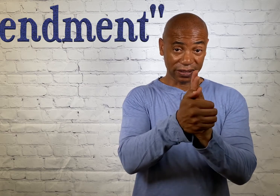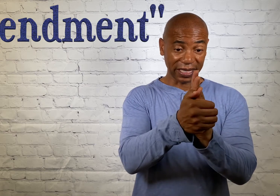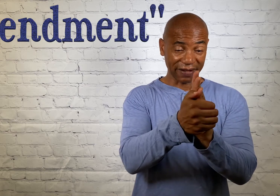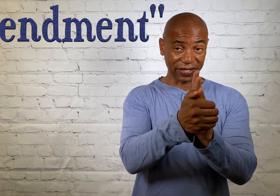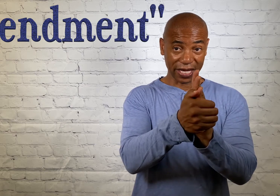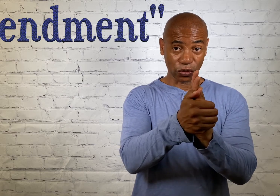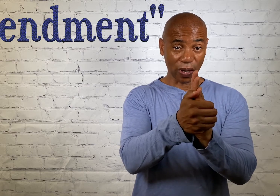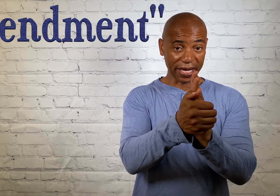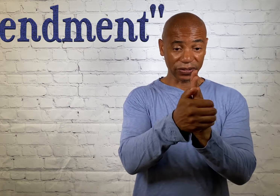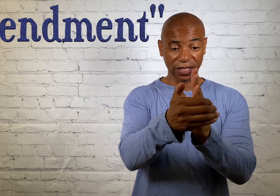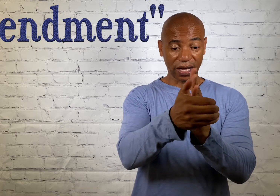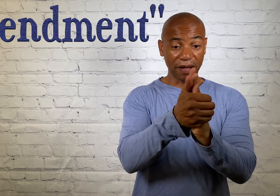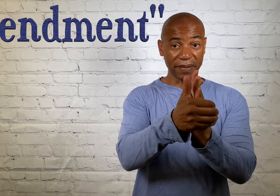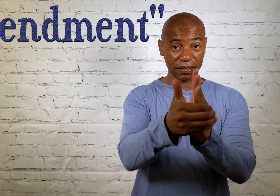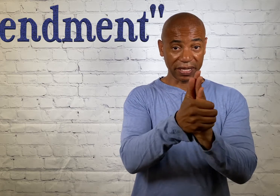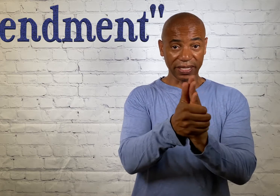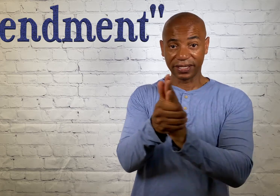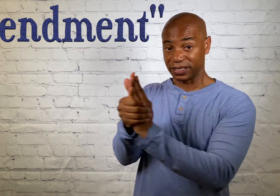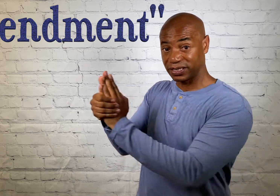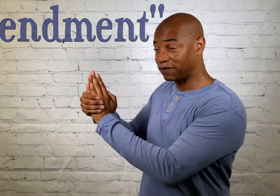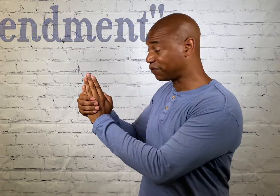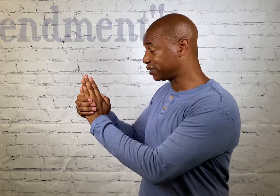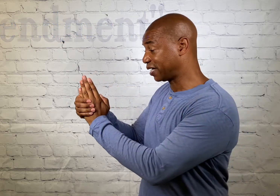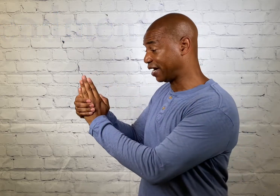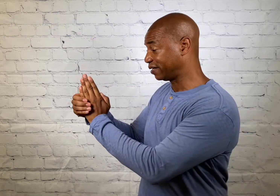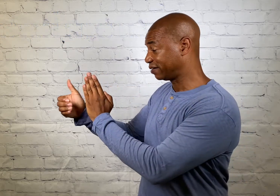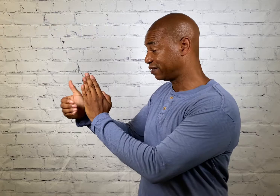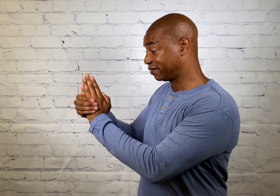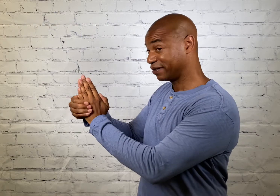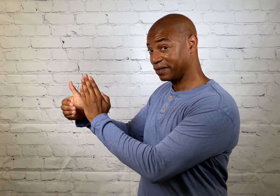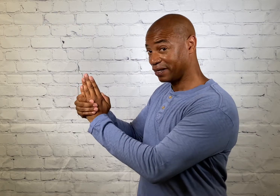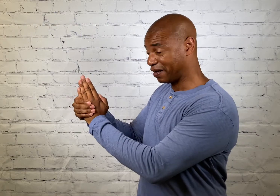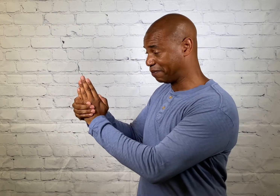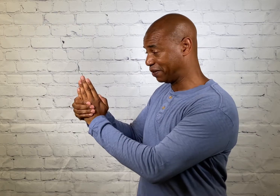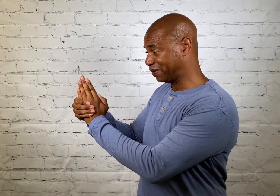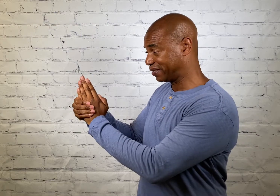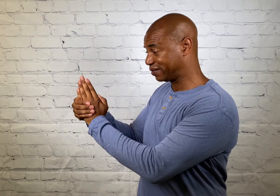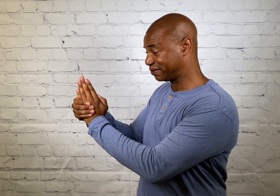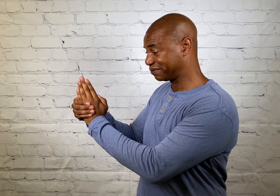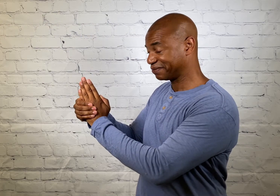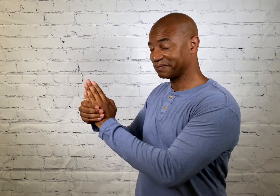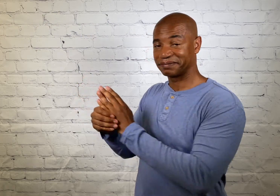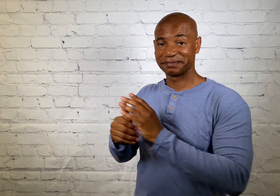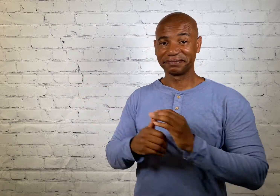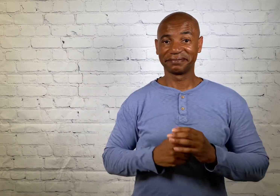left hand twice. Amendment. This is it from the side. Amendment.